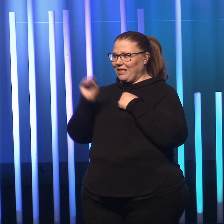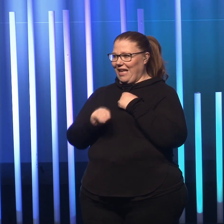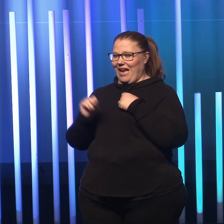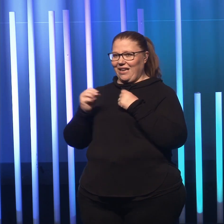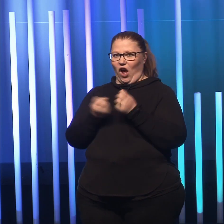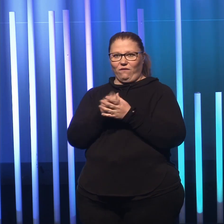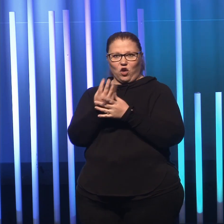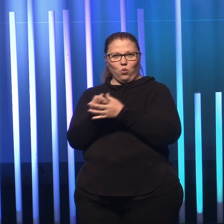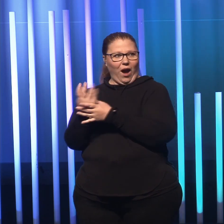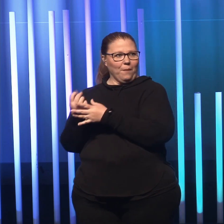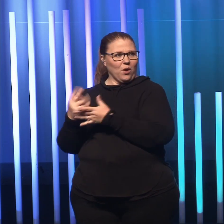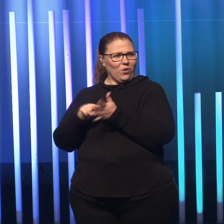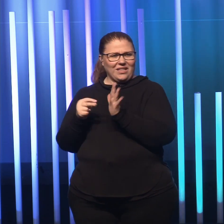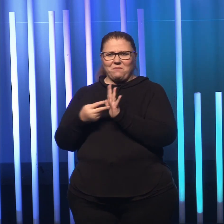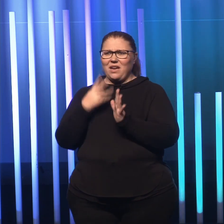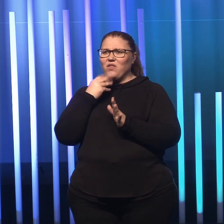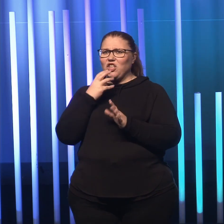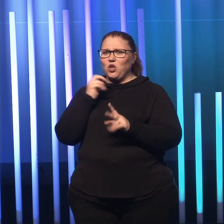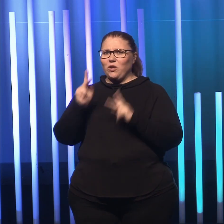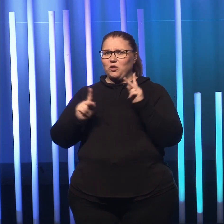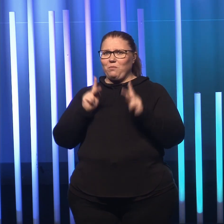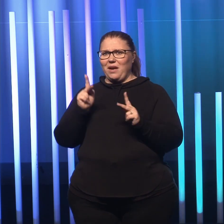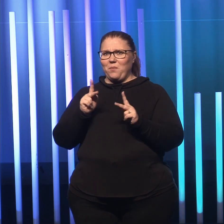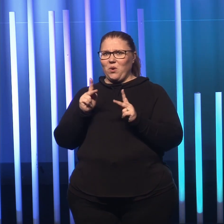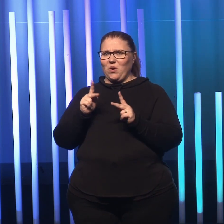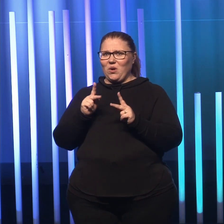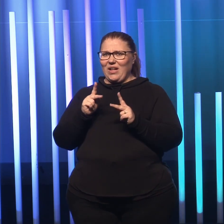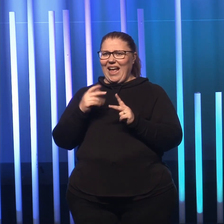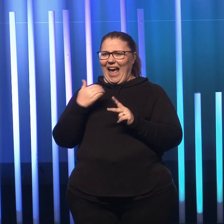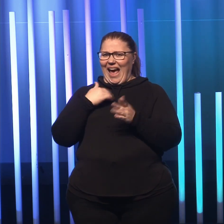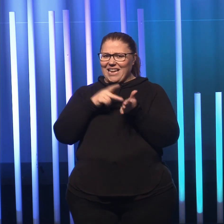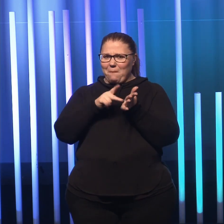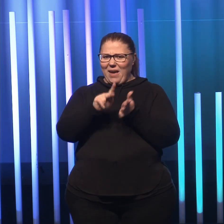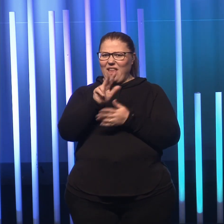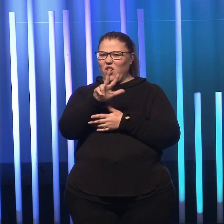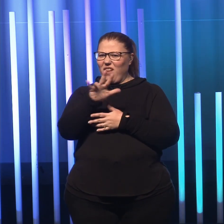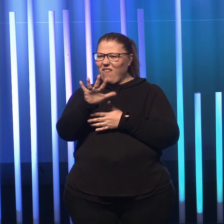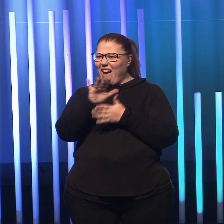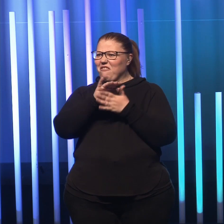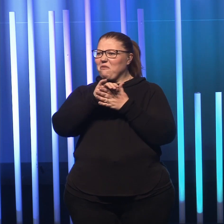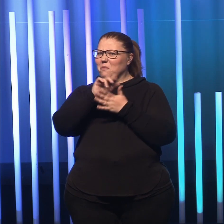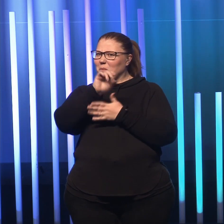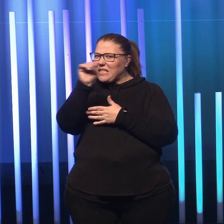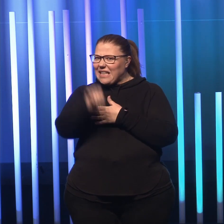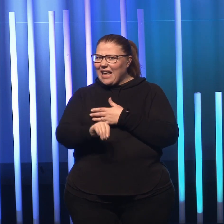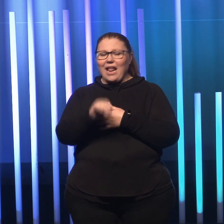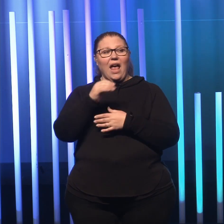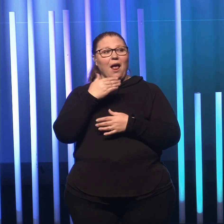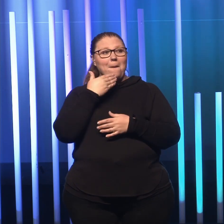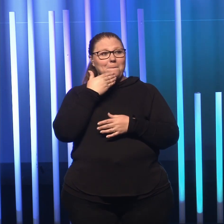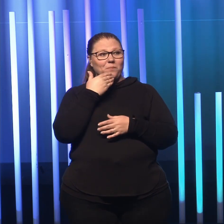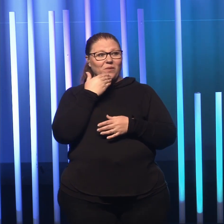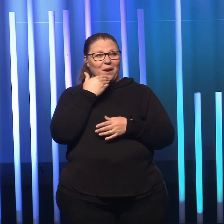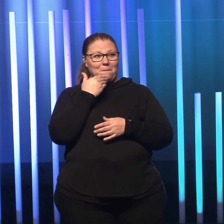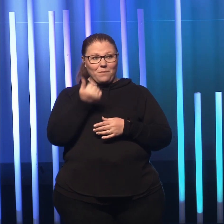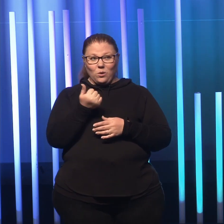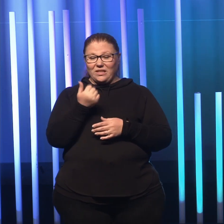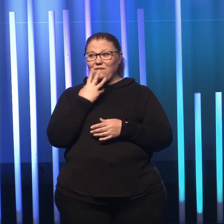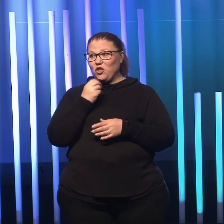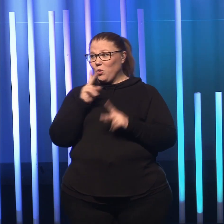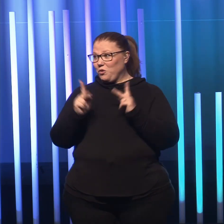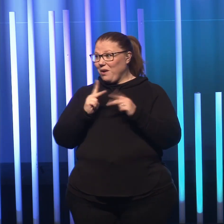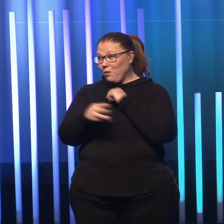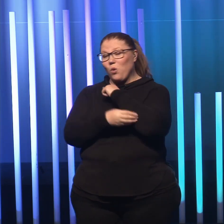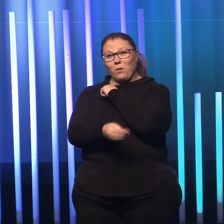mean? That means that the Jewish people were being taxed about 35%. And most of the Jewish people were living at a subsistence level,